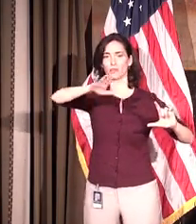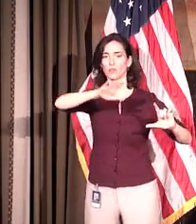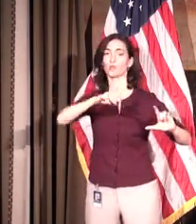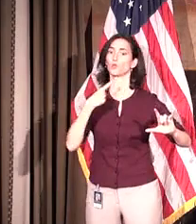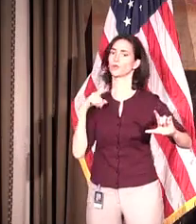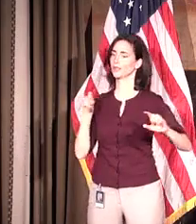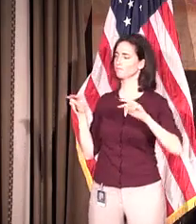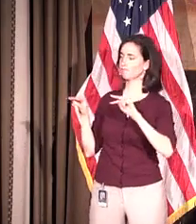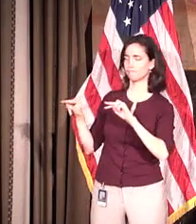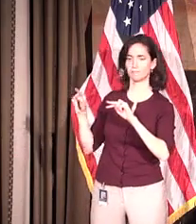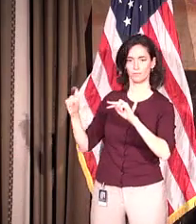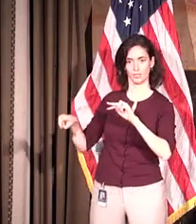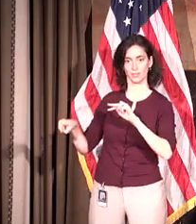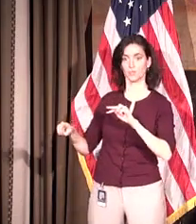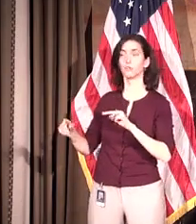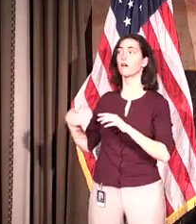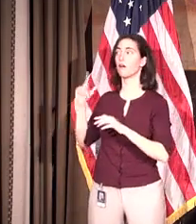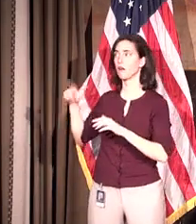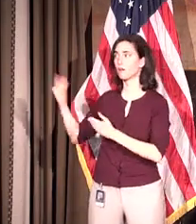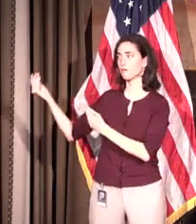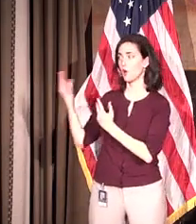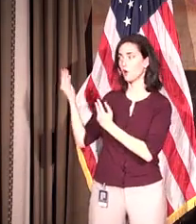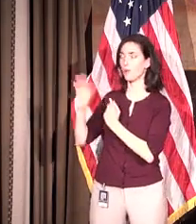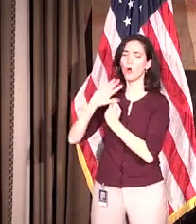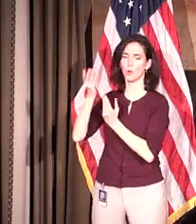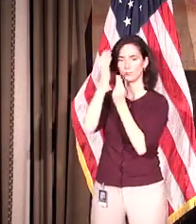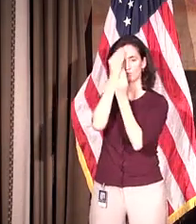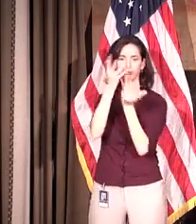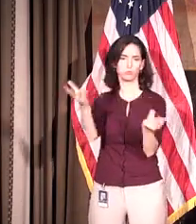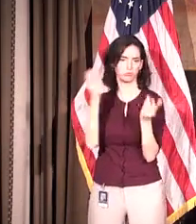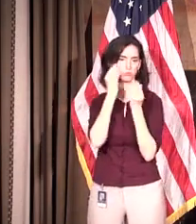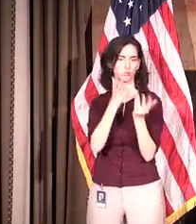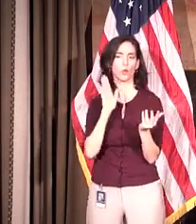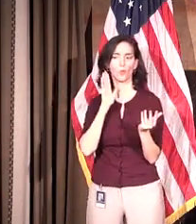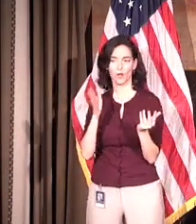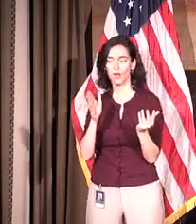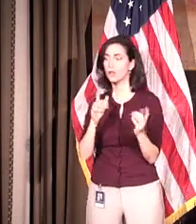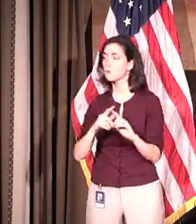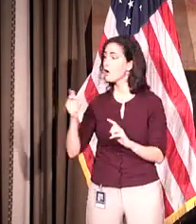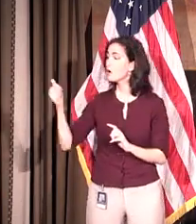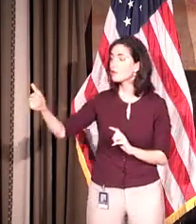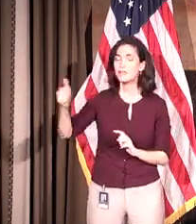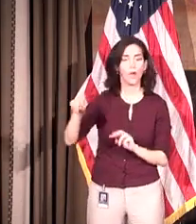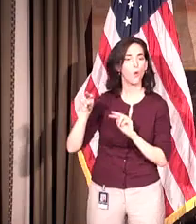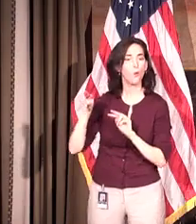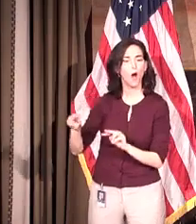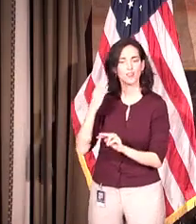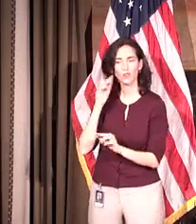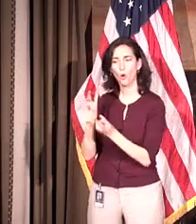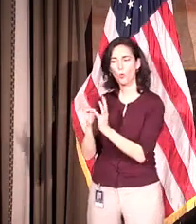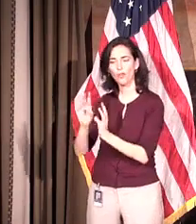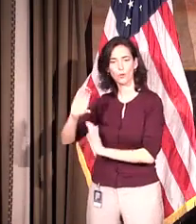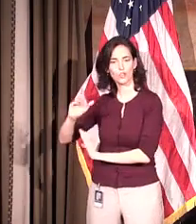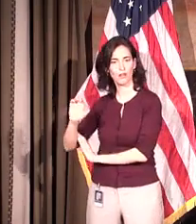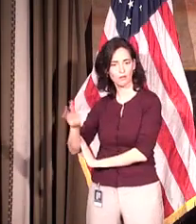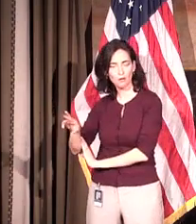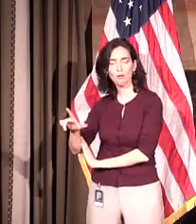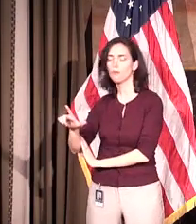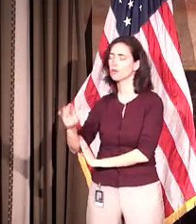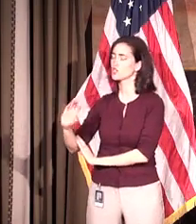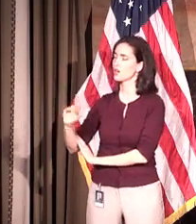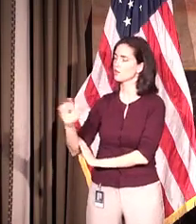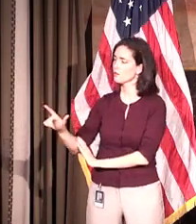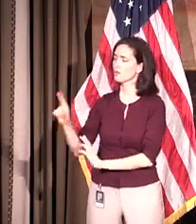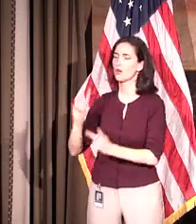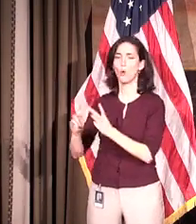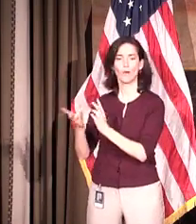certainly let you all know, but you can continue to watch the Weather Channel and tune into the National Weather Service and that